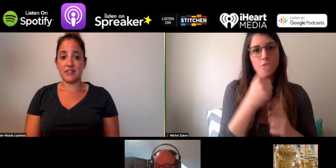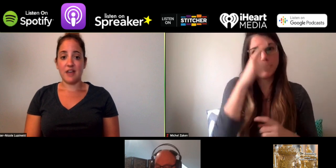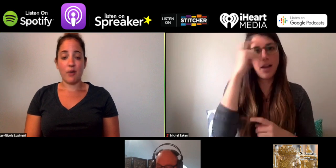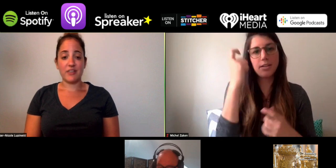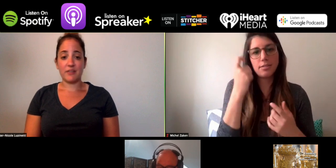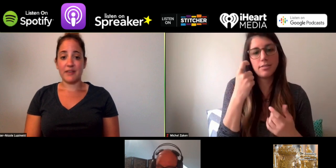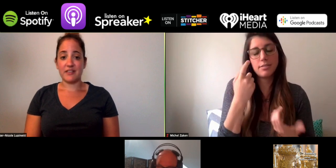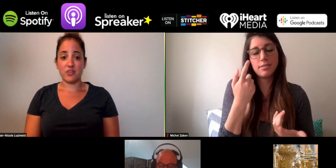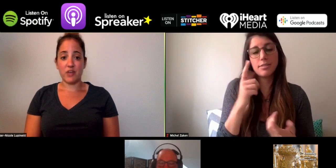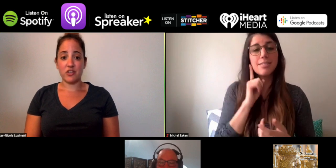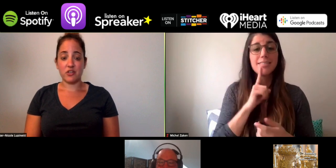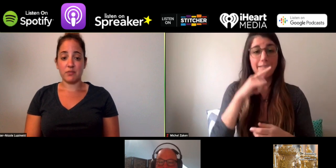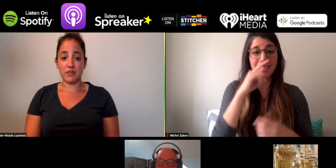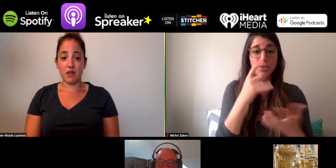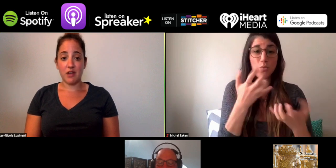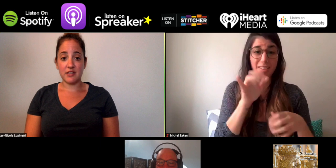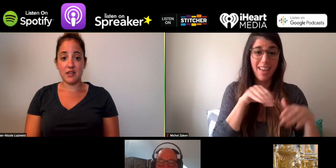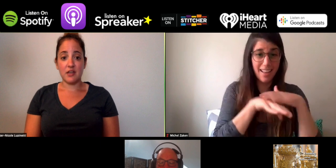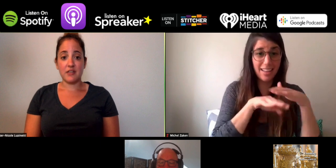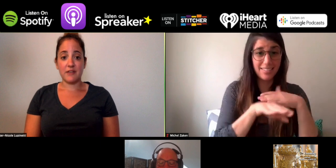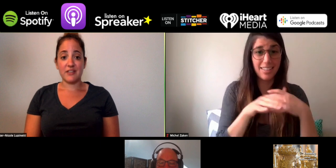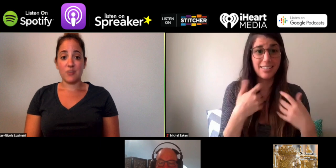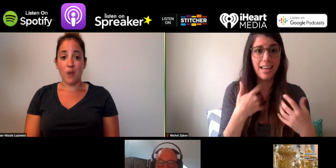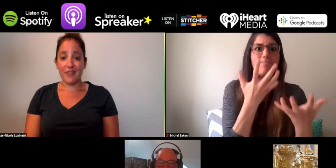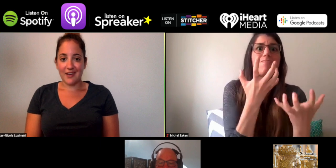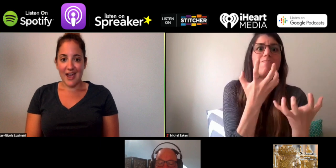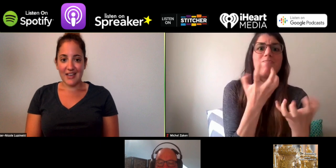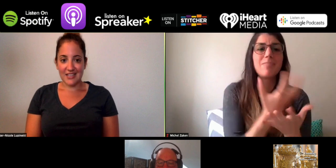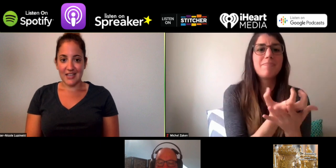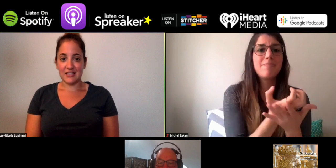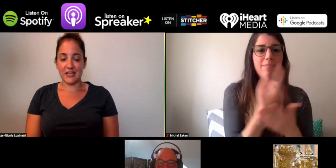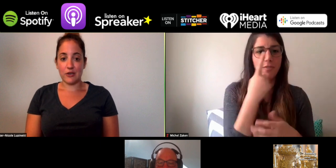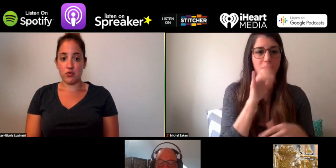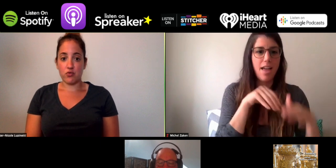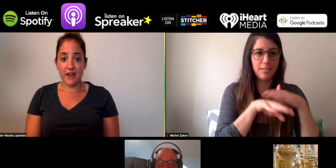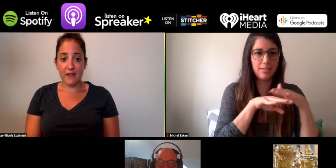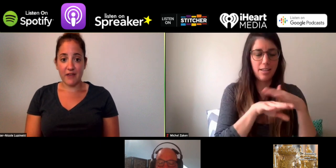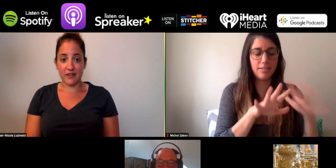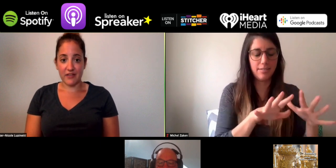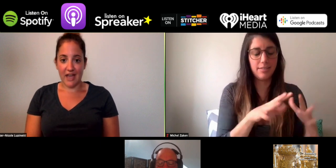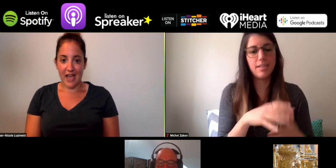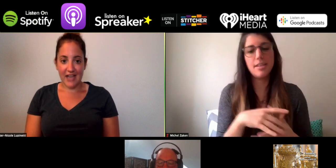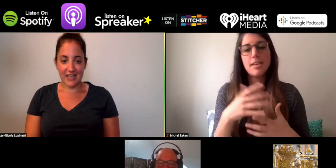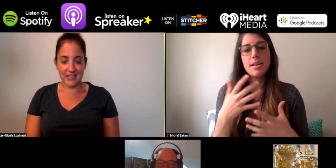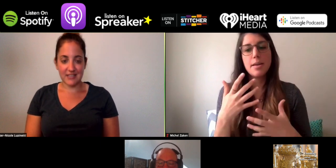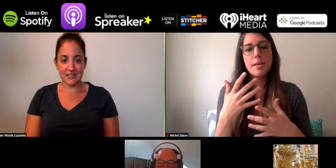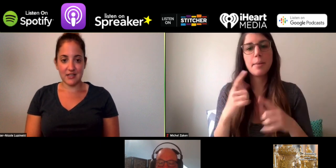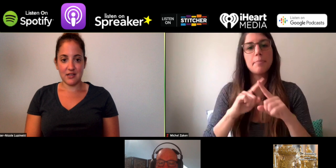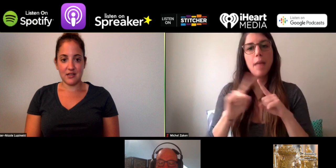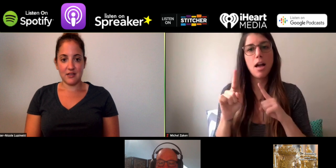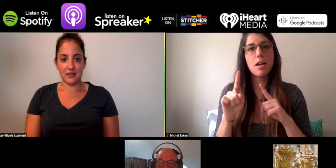And it's not always the best situation, because deaf kids want that access. They crave having that